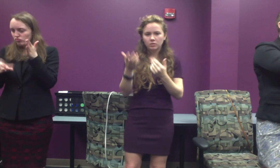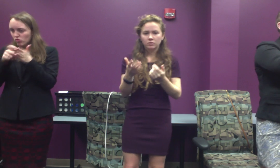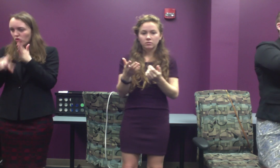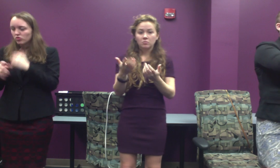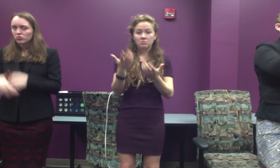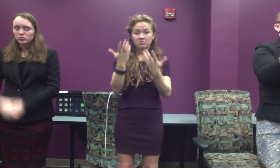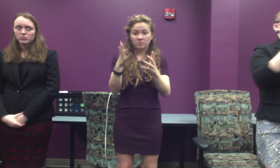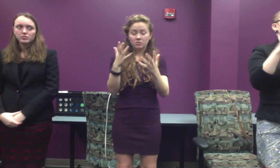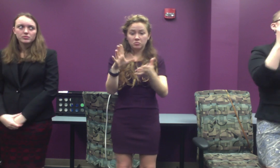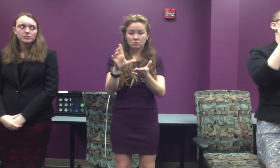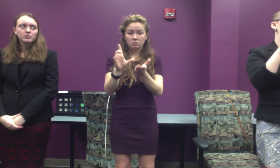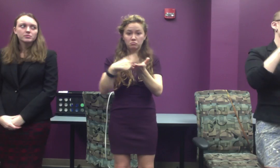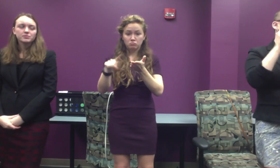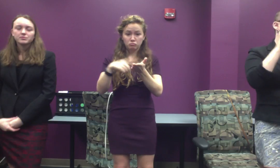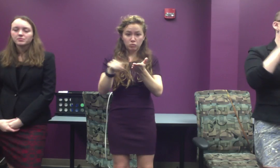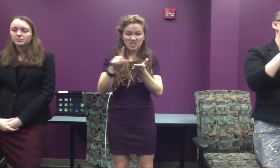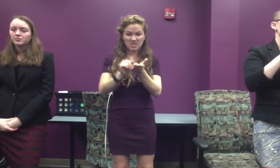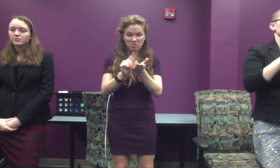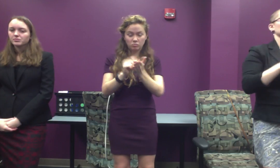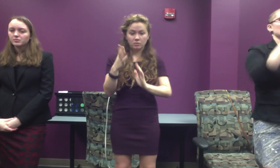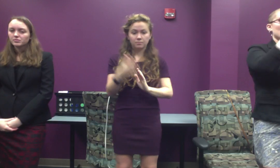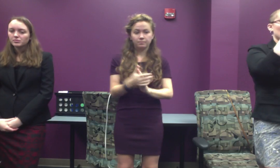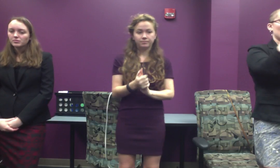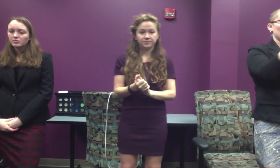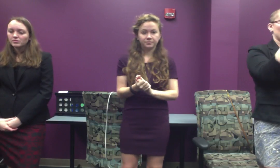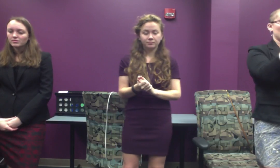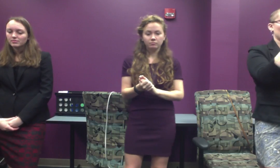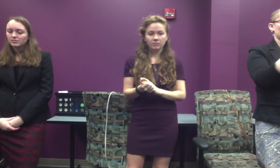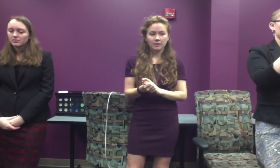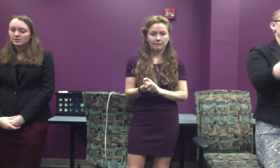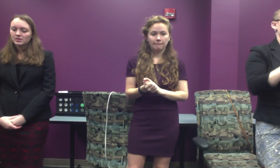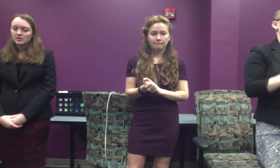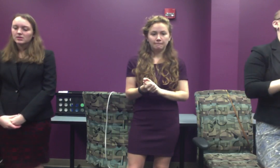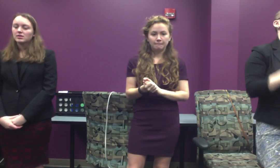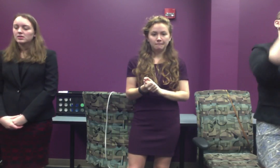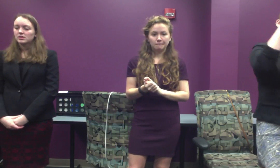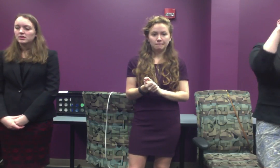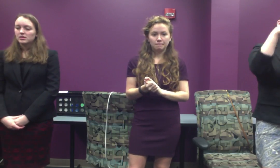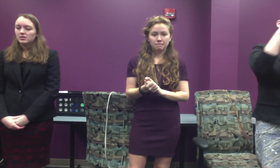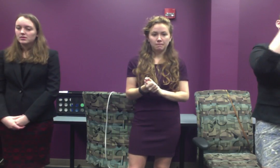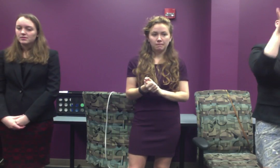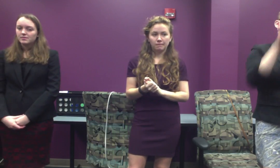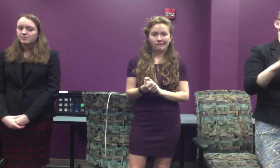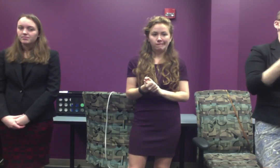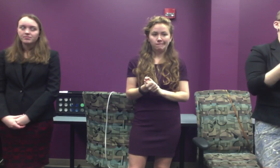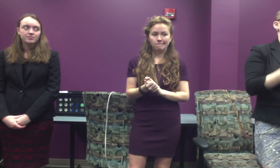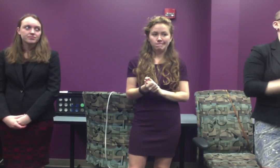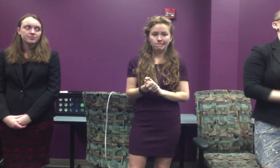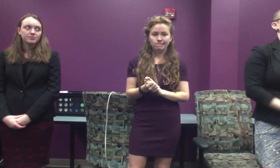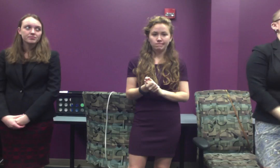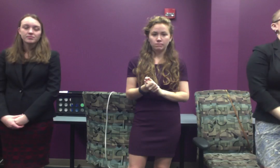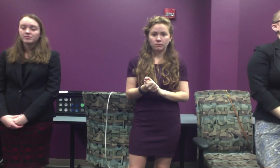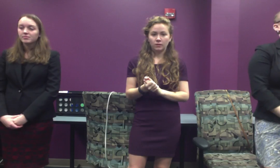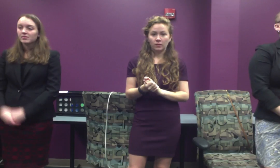After that is done, captions are written for underneath the pictures, and those are pasted onto the pages as well.